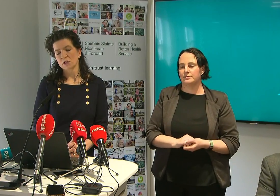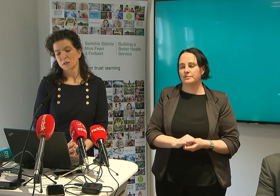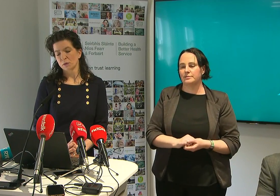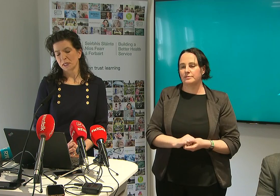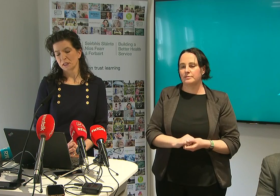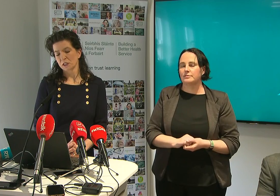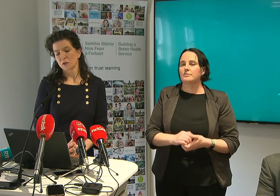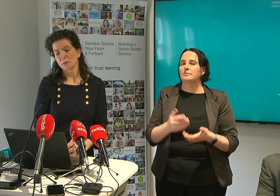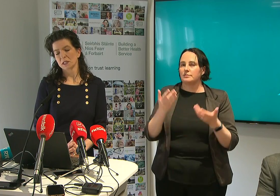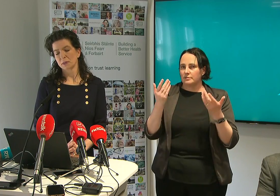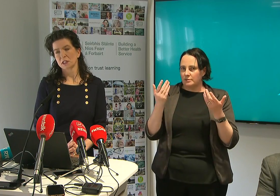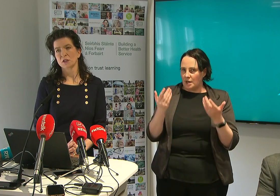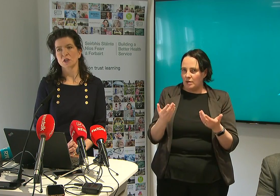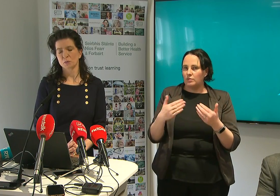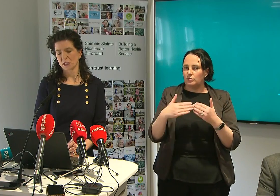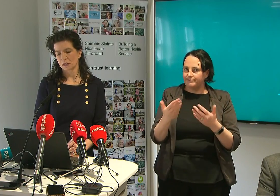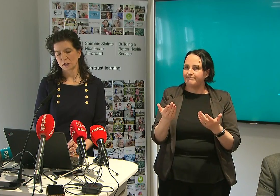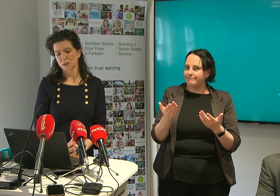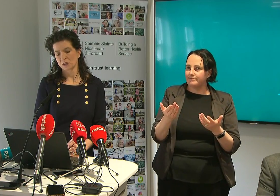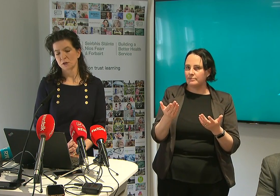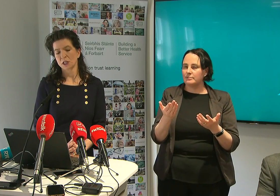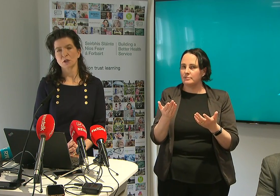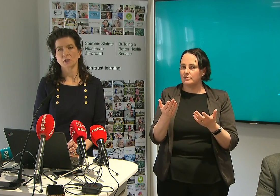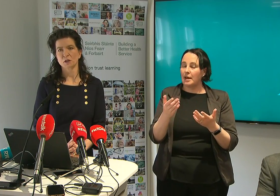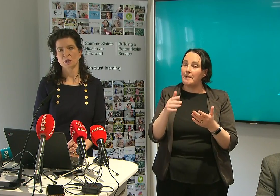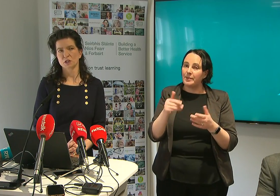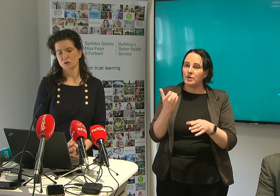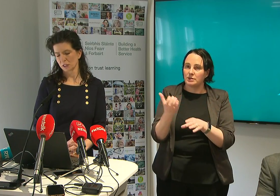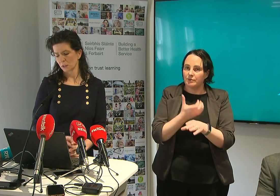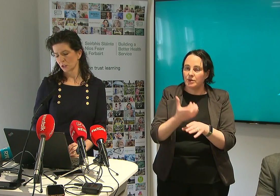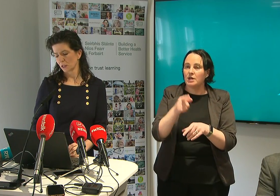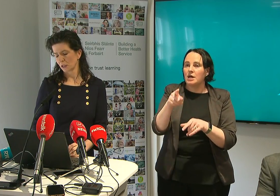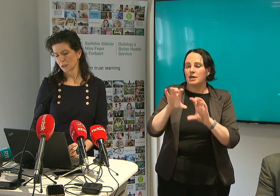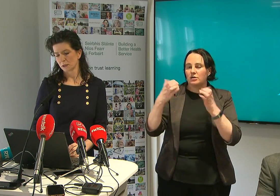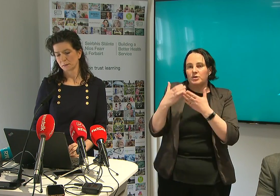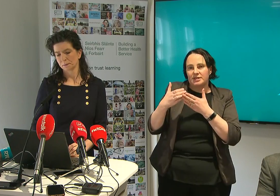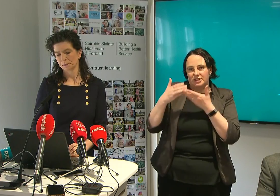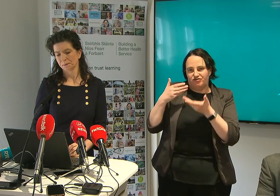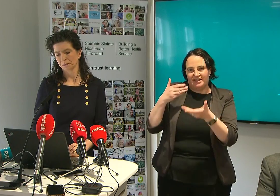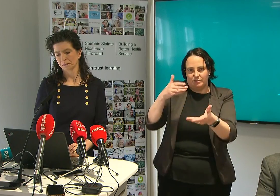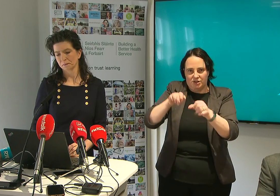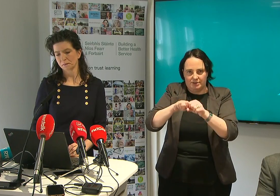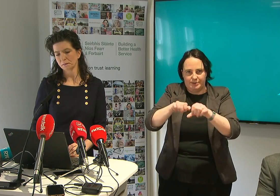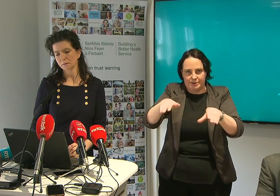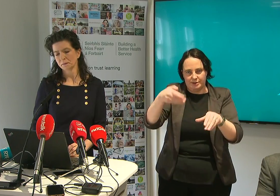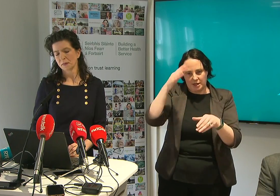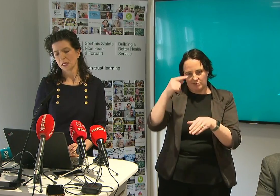And there's increasing preparedness for the possibility of outbreaks or clusters or ongoing community transmission in Ireland.